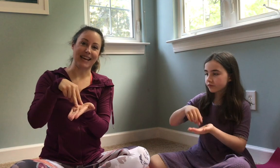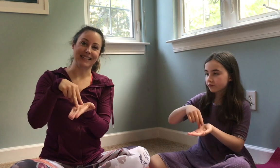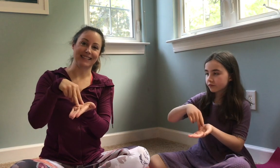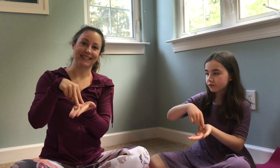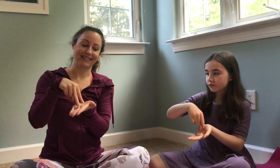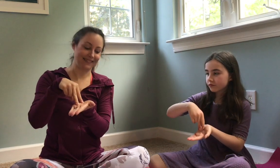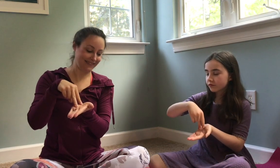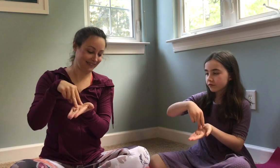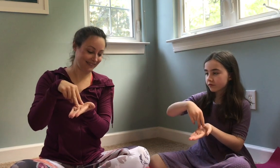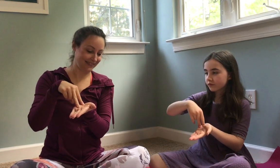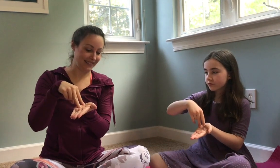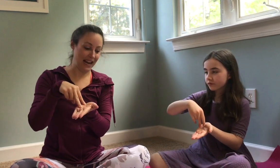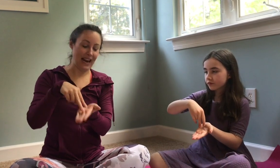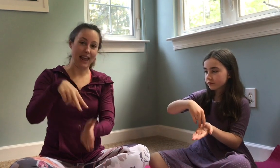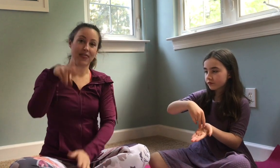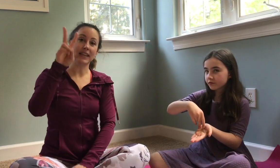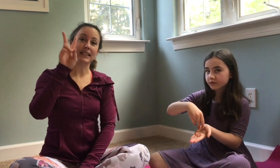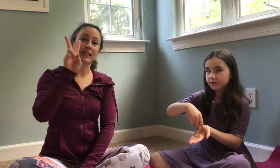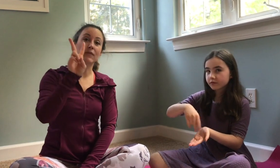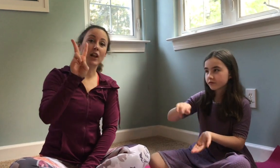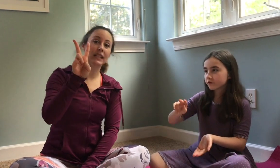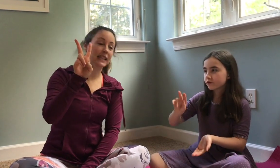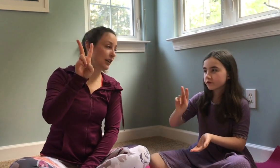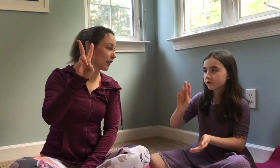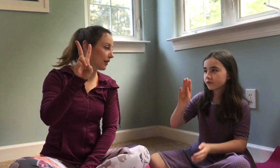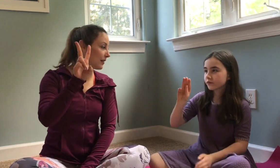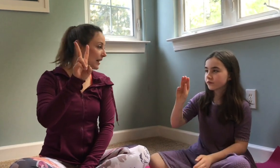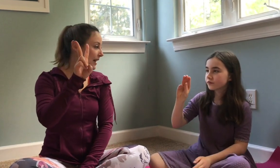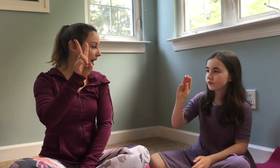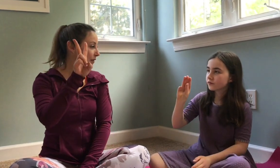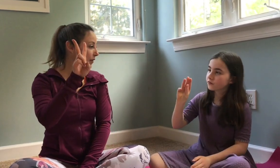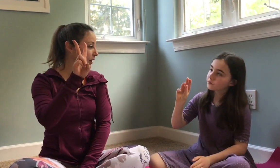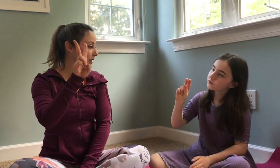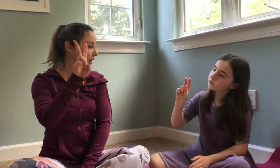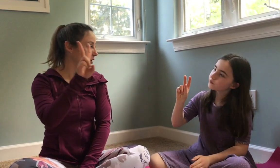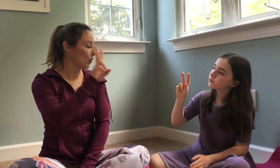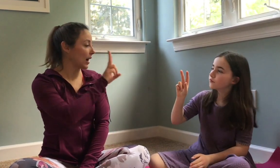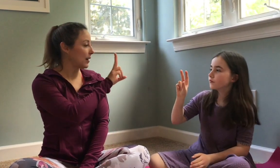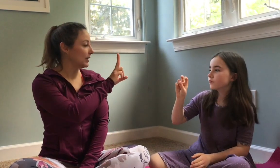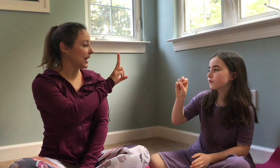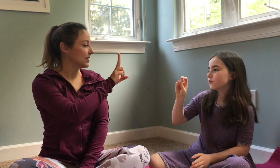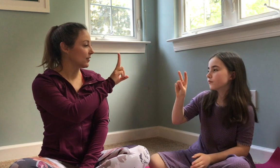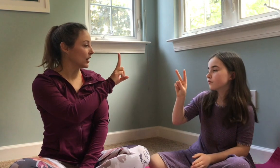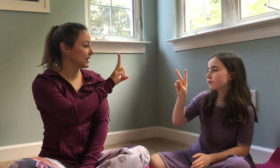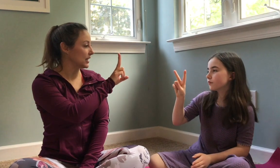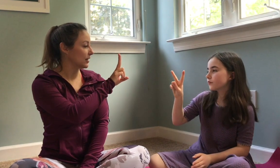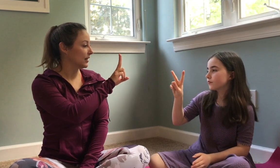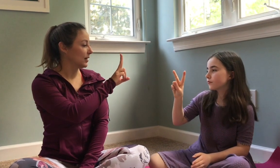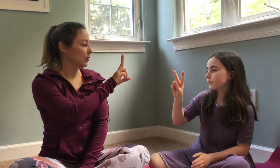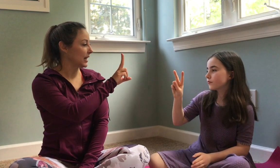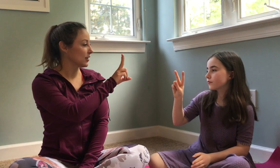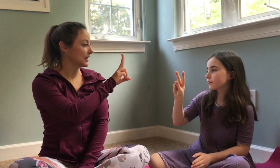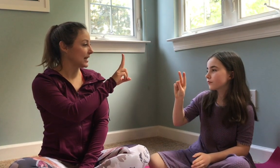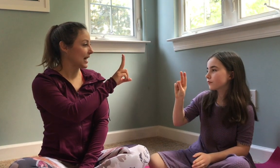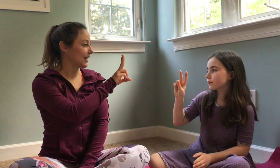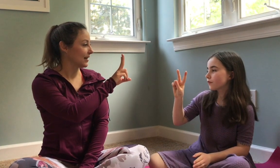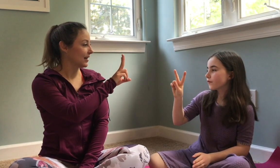Stand. And this is volunteer. Can I have a volunteer? Or I would like to volunteer. What letter is that?